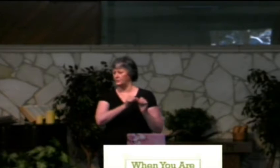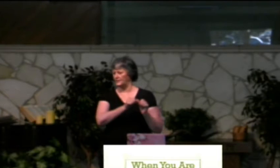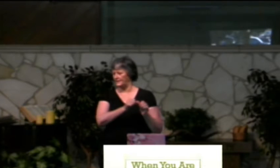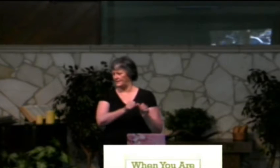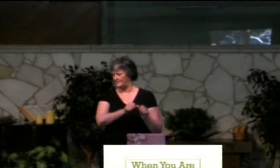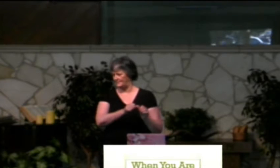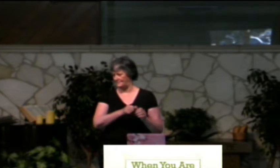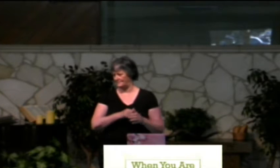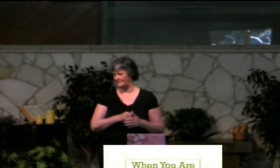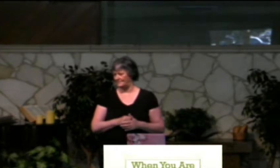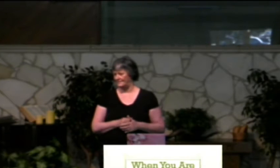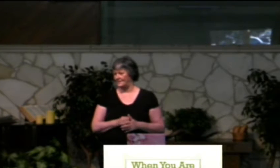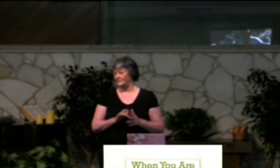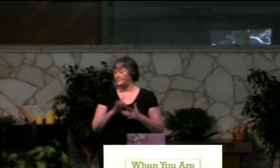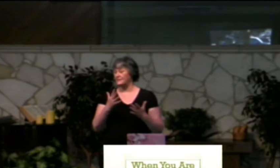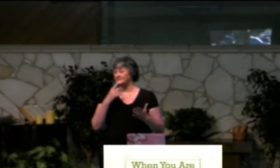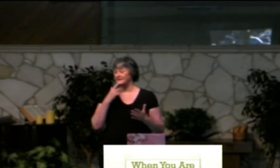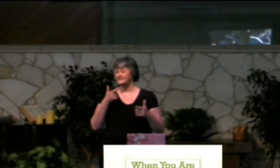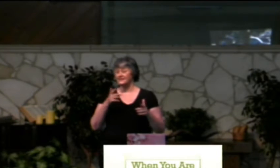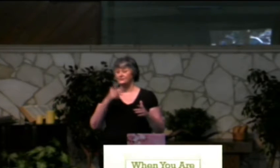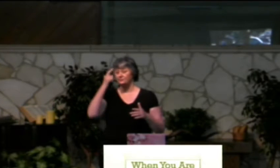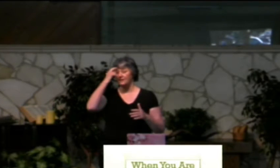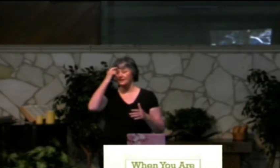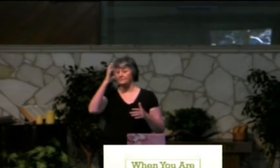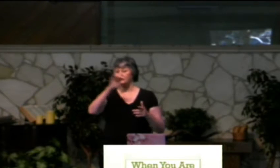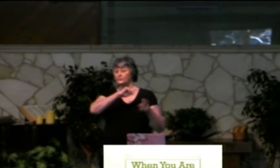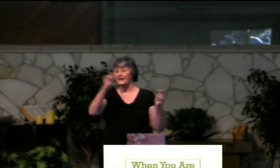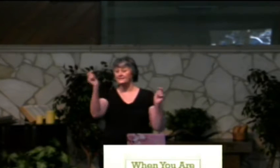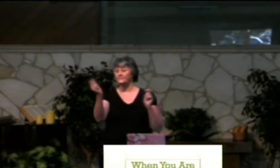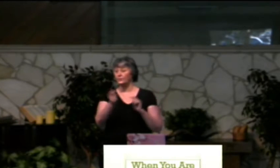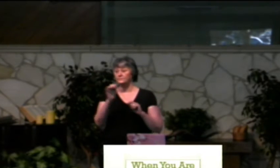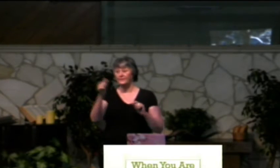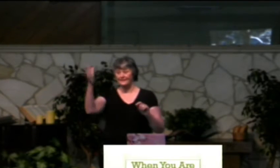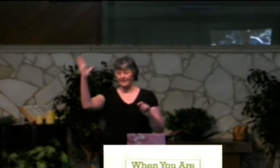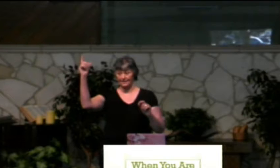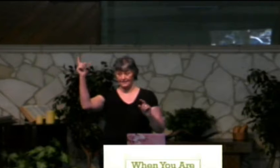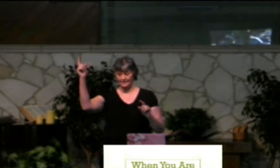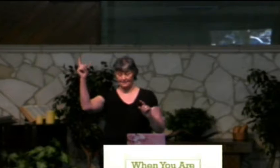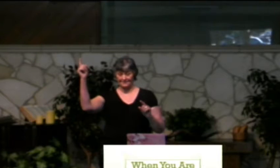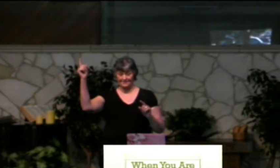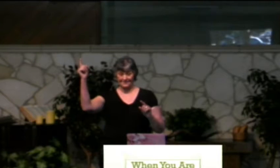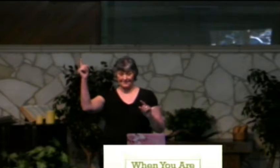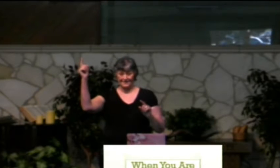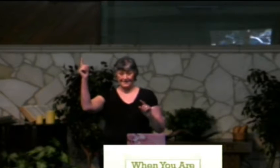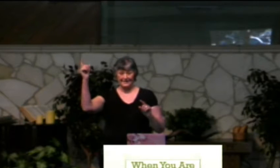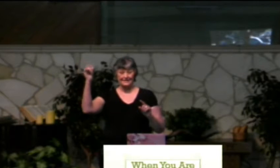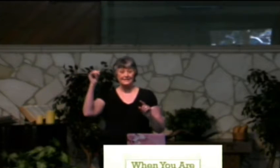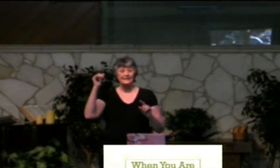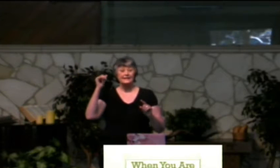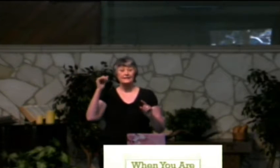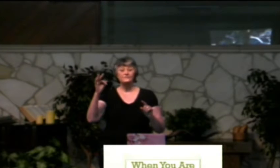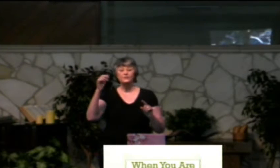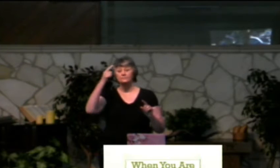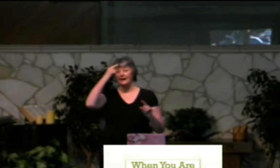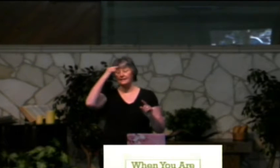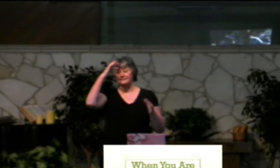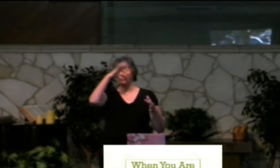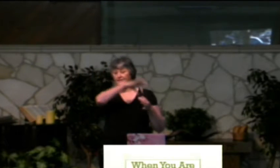continually. The Bible says, let your mind be transformed by God. And if your mind is plugged